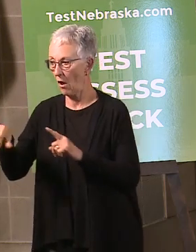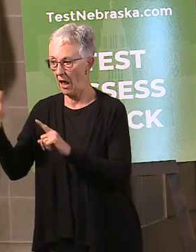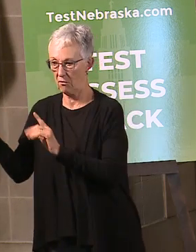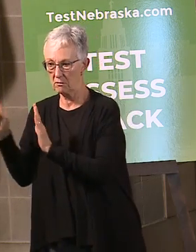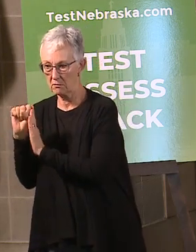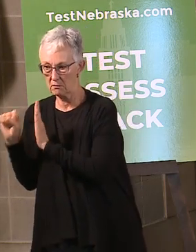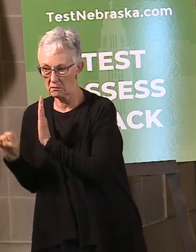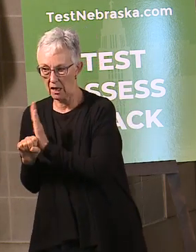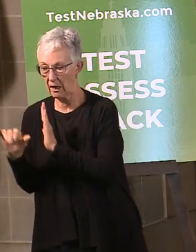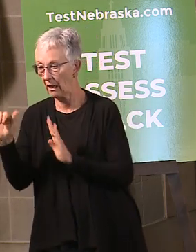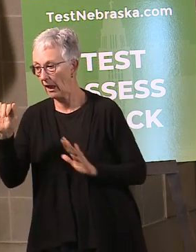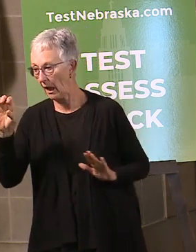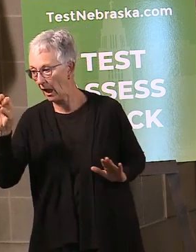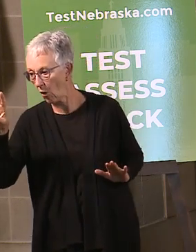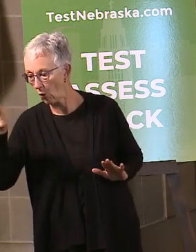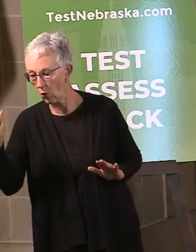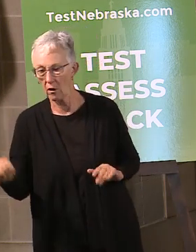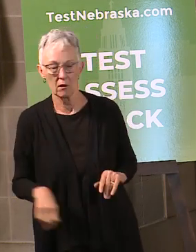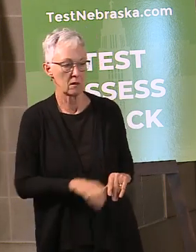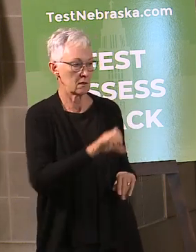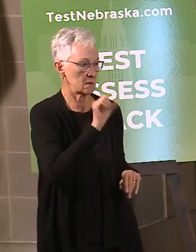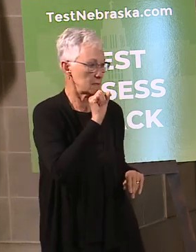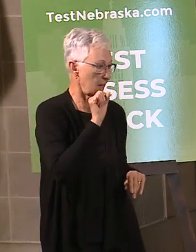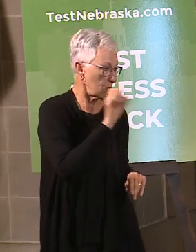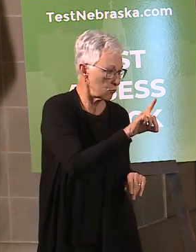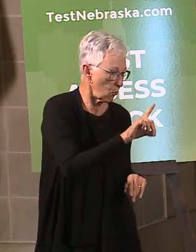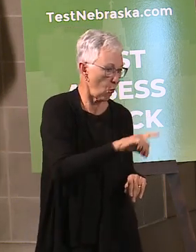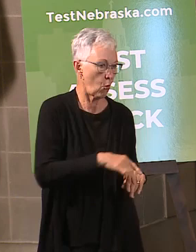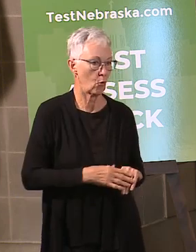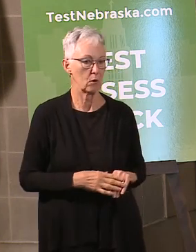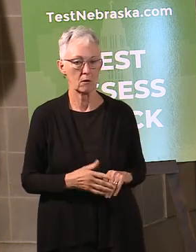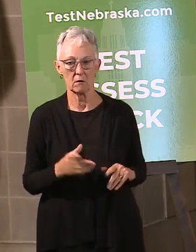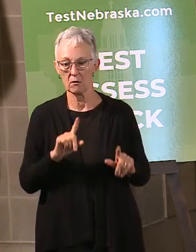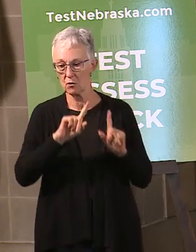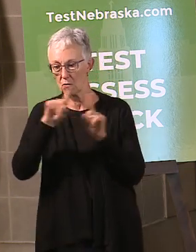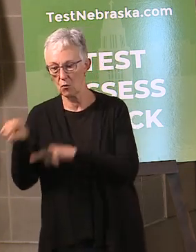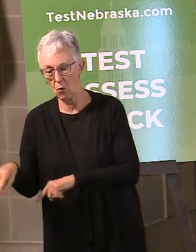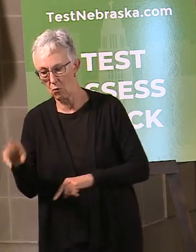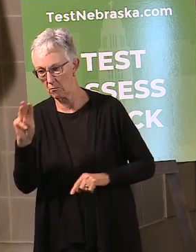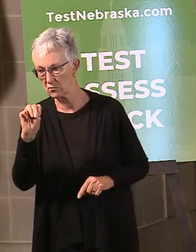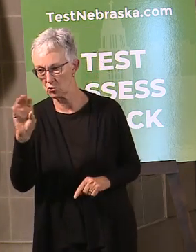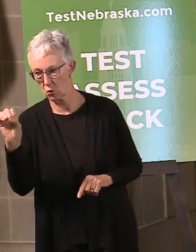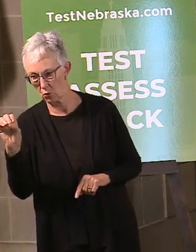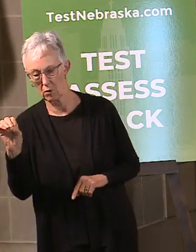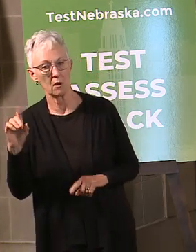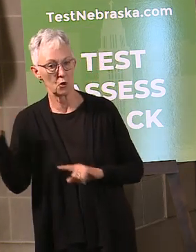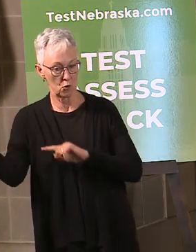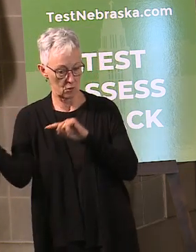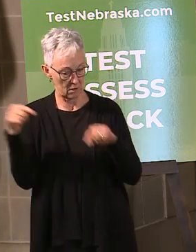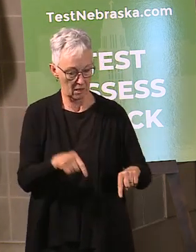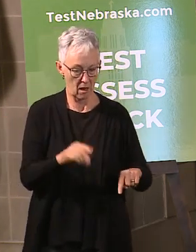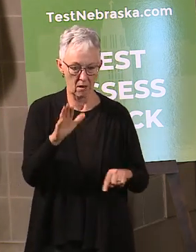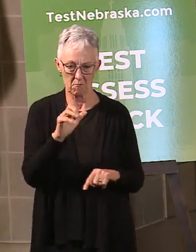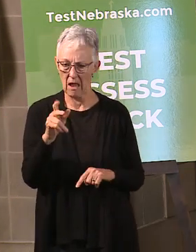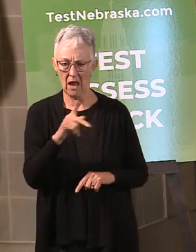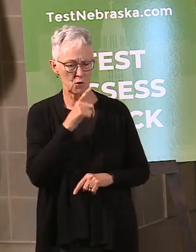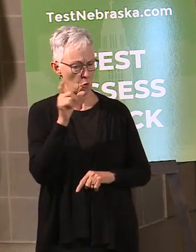going to Iowa, you're going to South Dakota, you're going to, Missouri, something like that, you don't have to worry about quarantine when you come